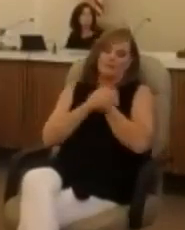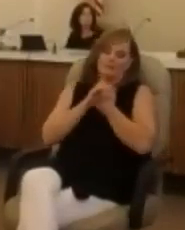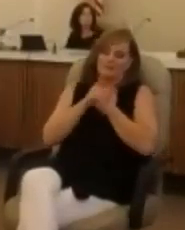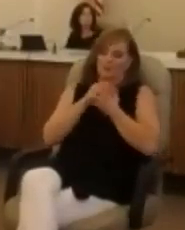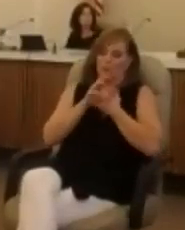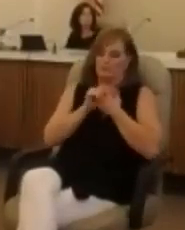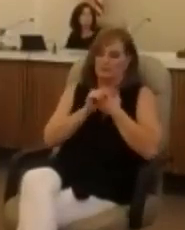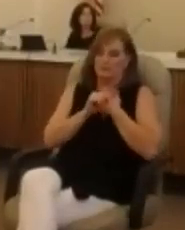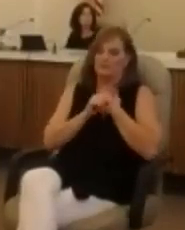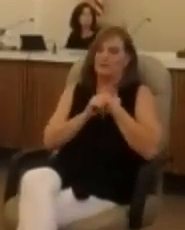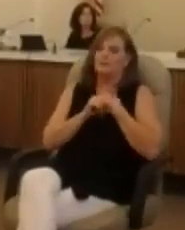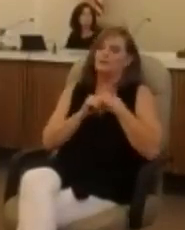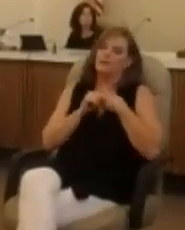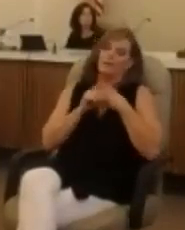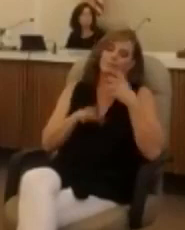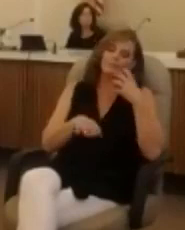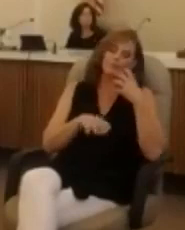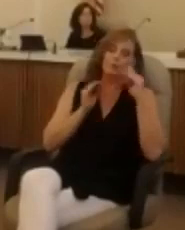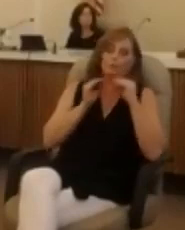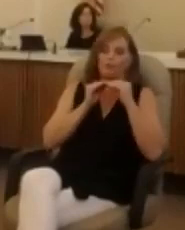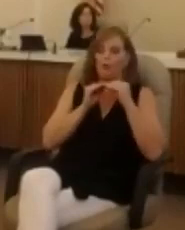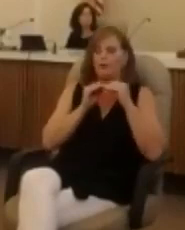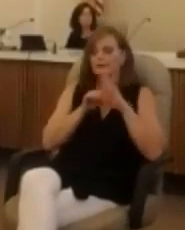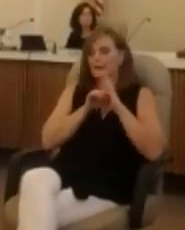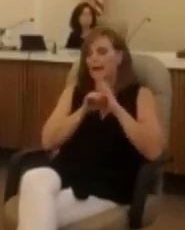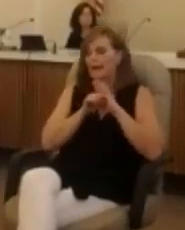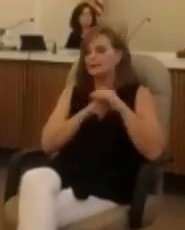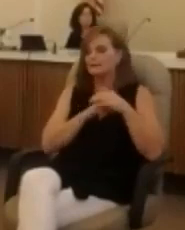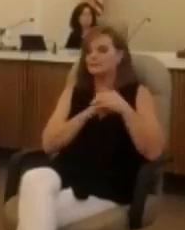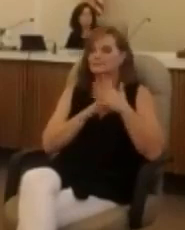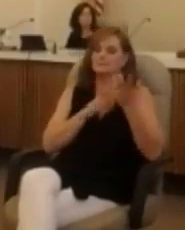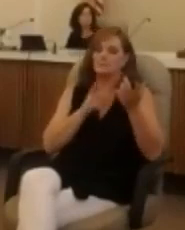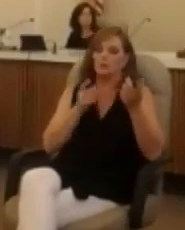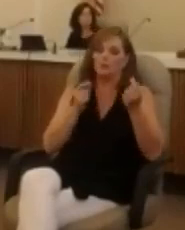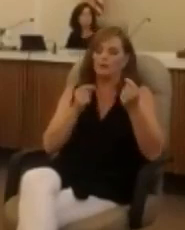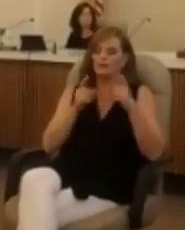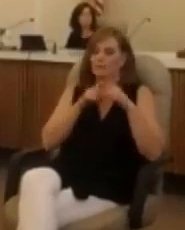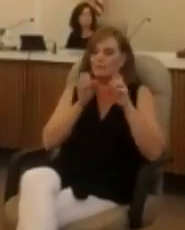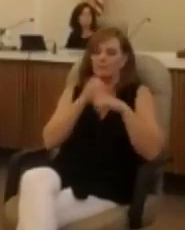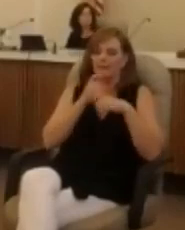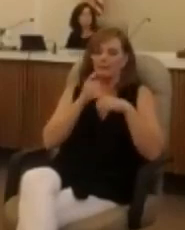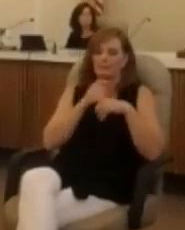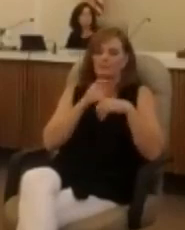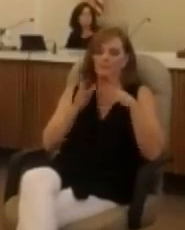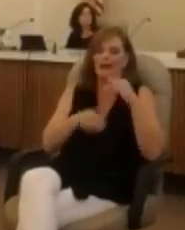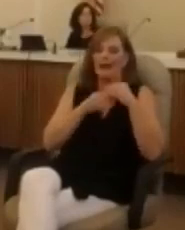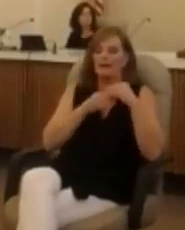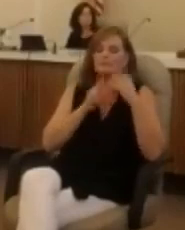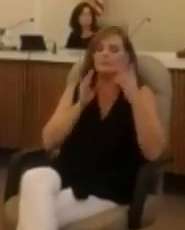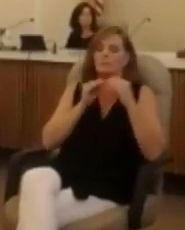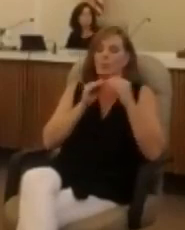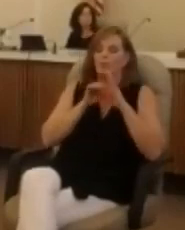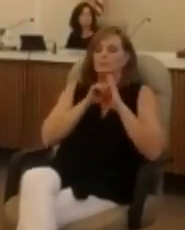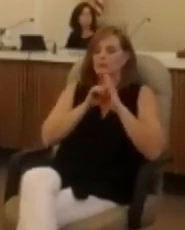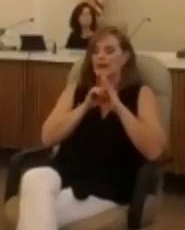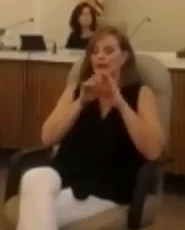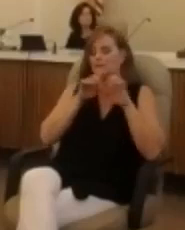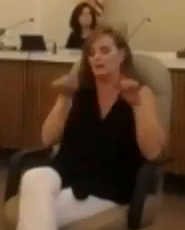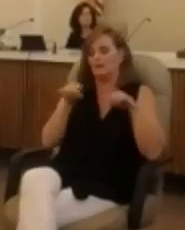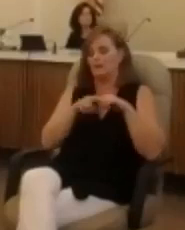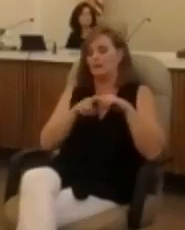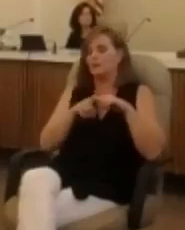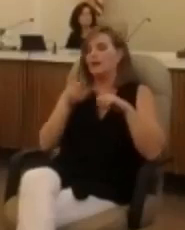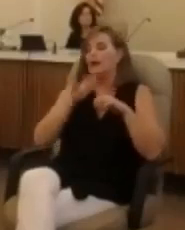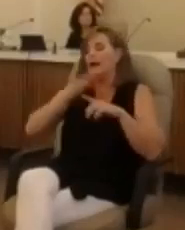you know, what can be done to better alert. But again, whereas I know anecdotally, a lot of